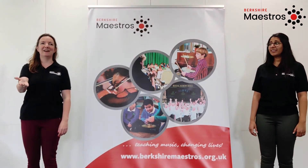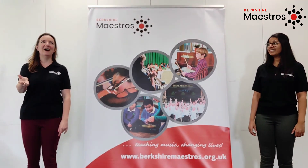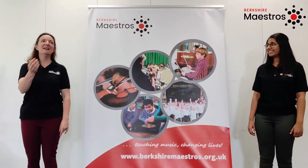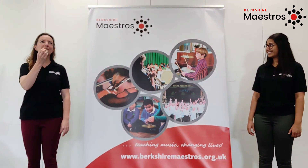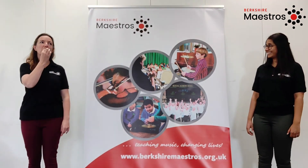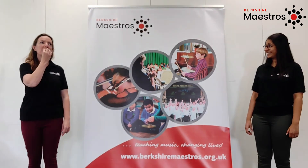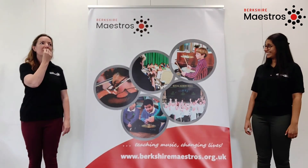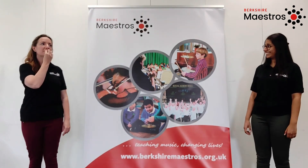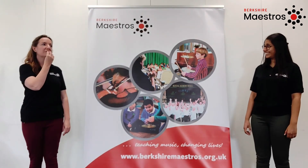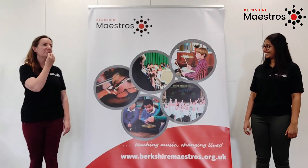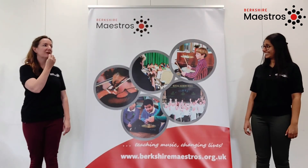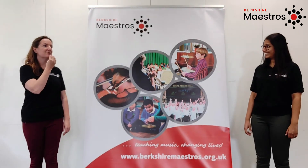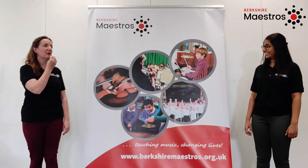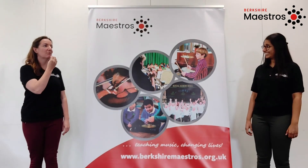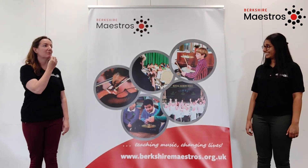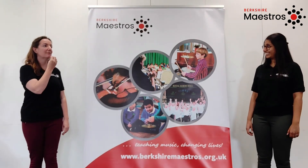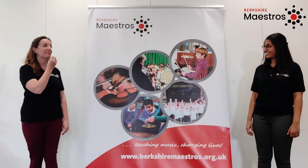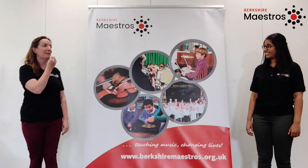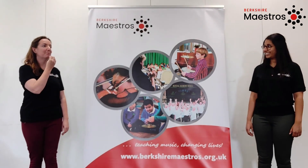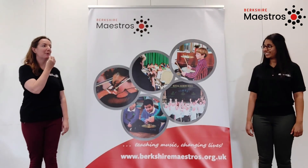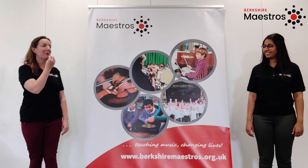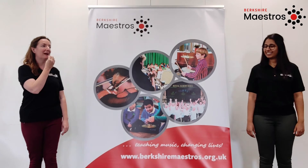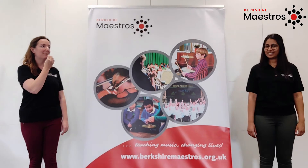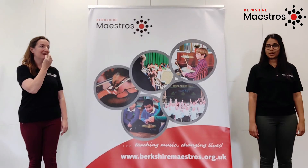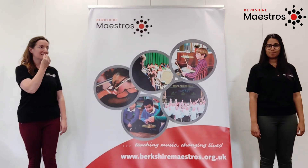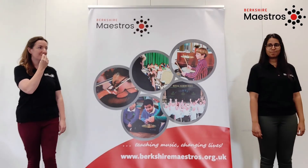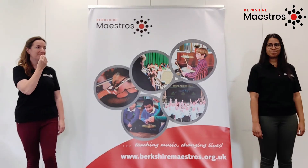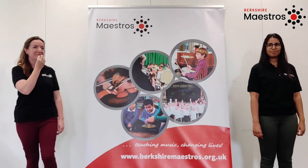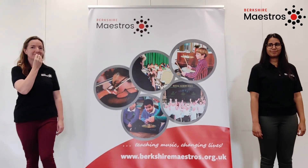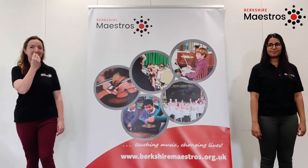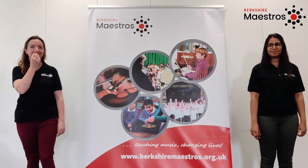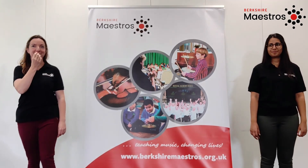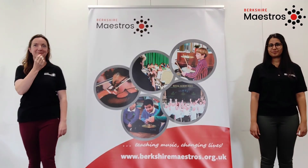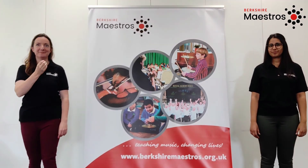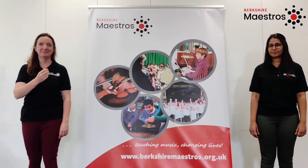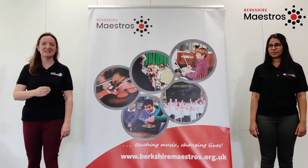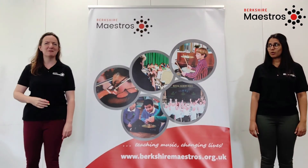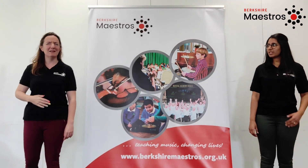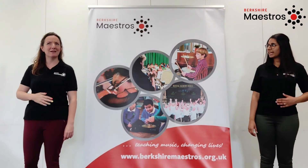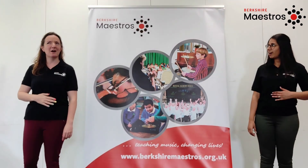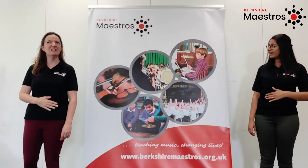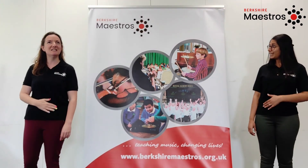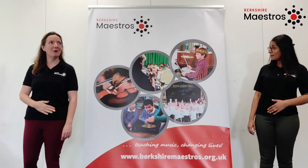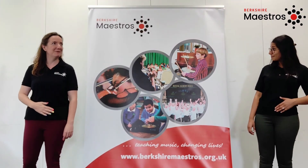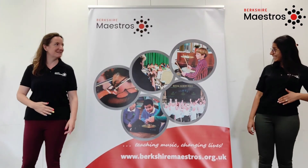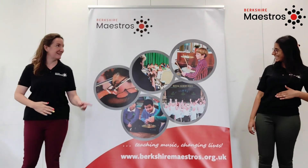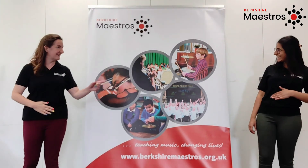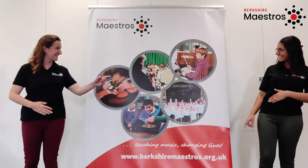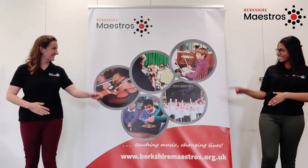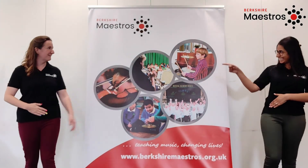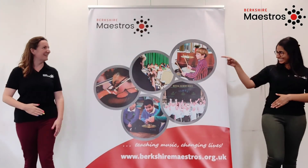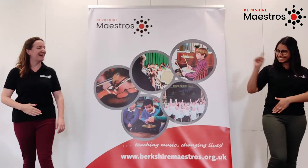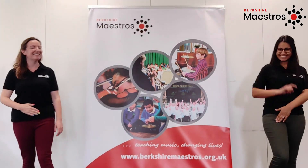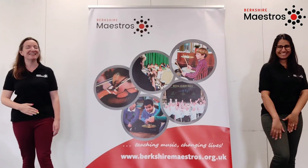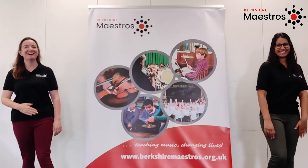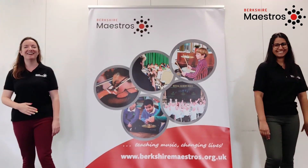I love the way my lips vibrate on that mumma way bit. It's a bit like our yummy section that we had